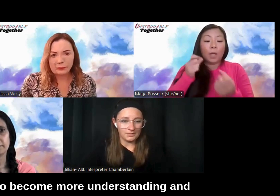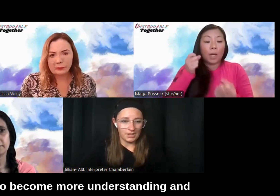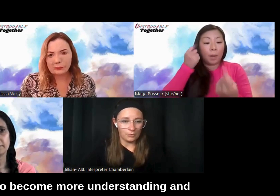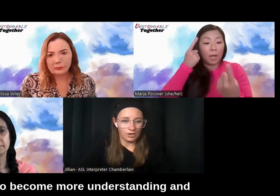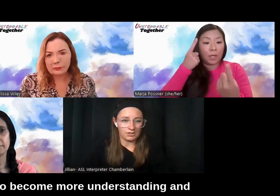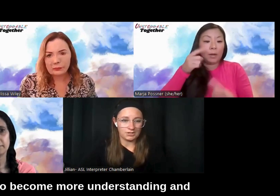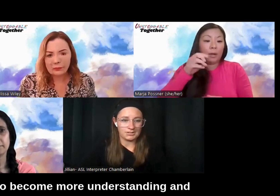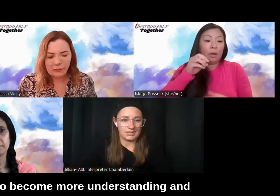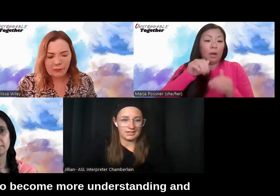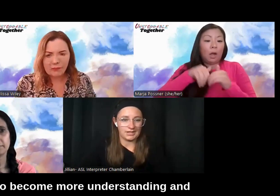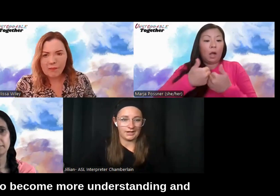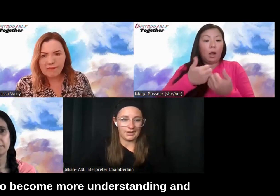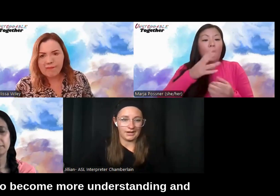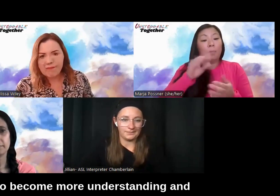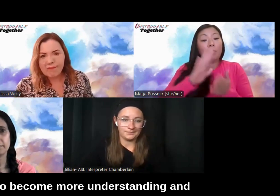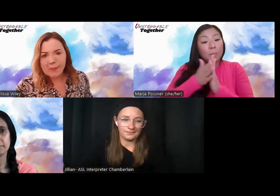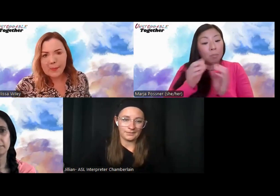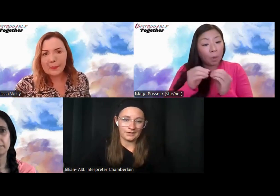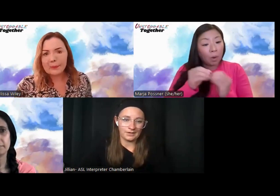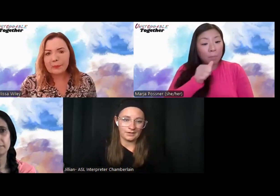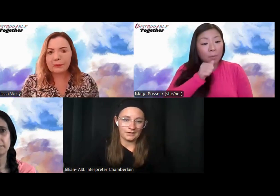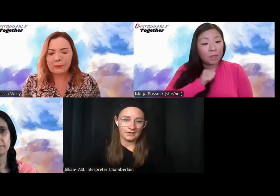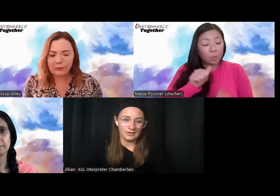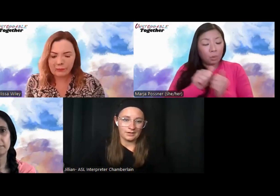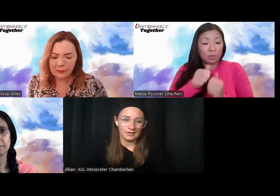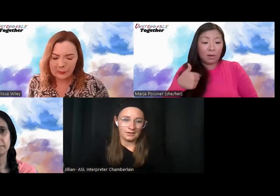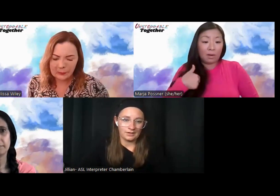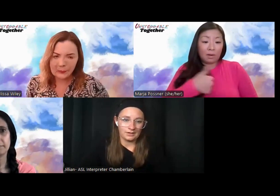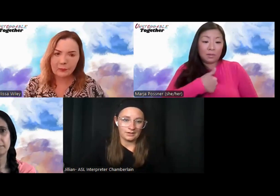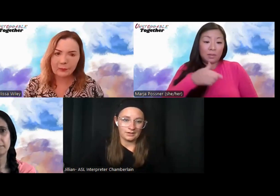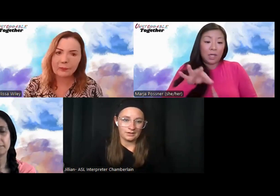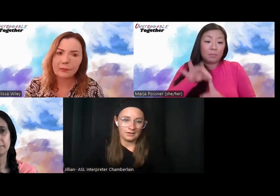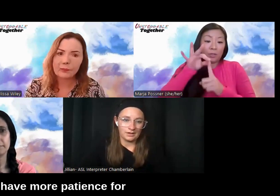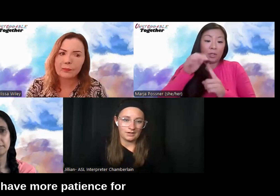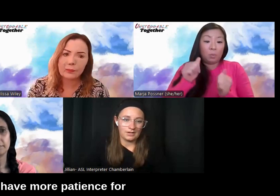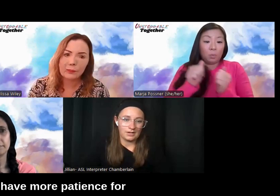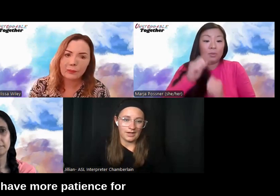And I want them to become more understanding and